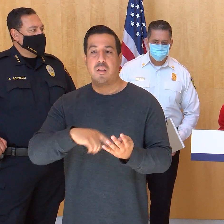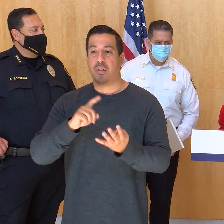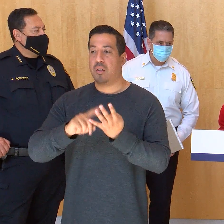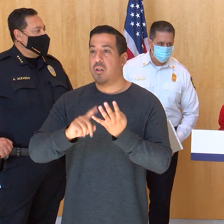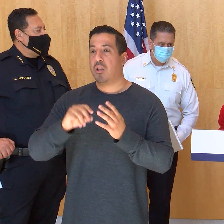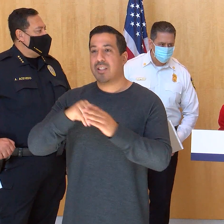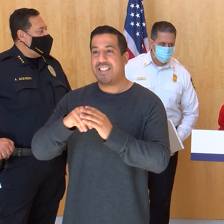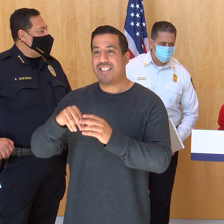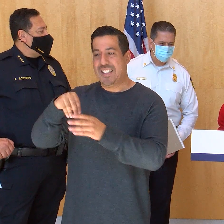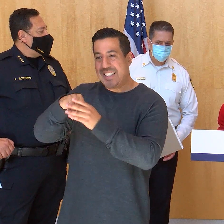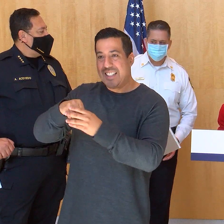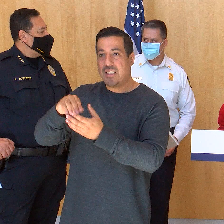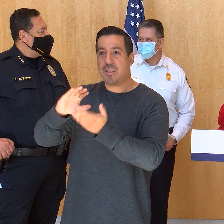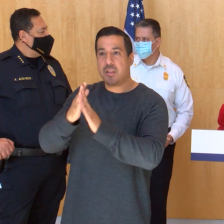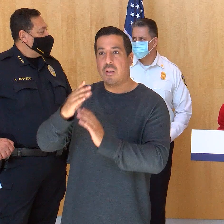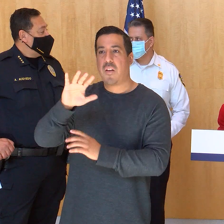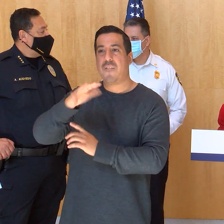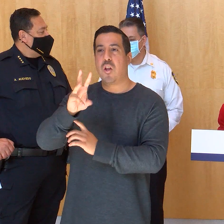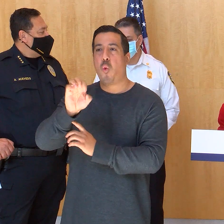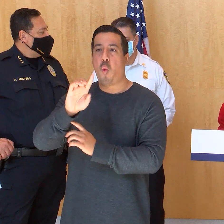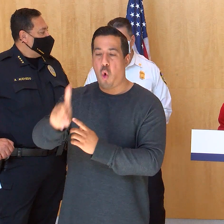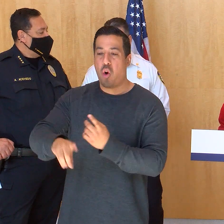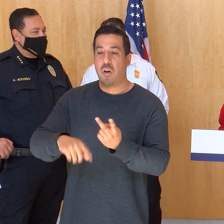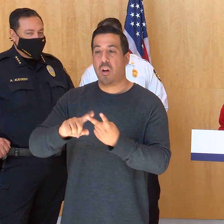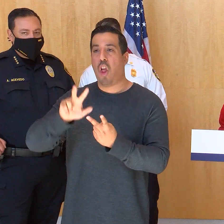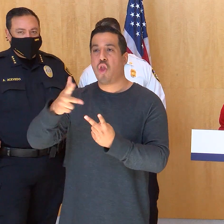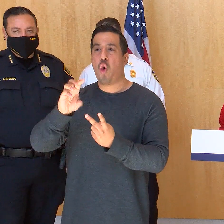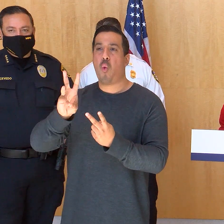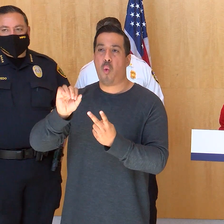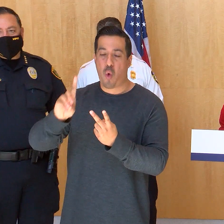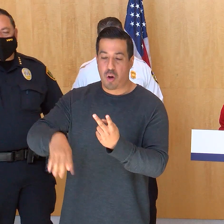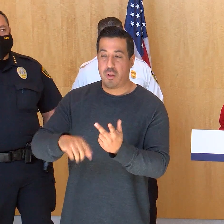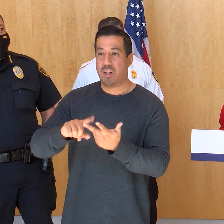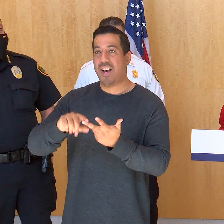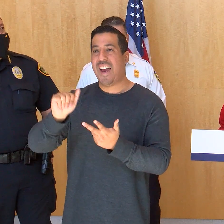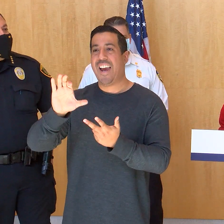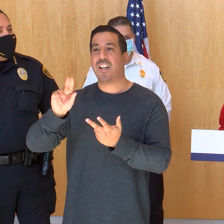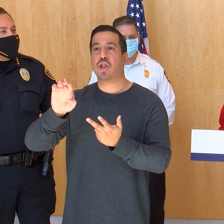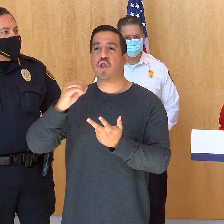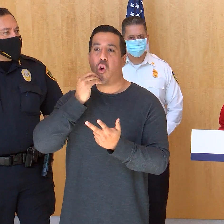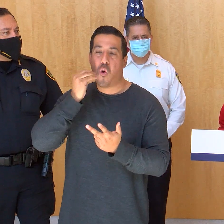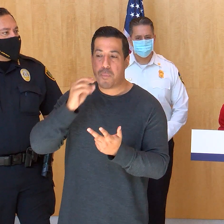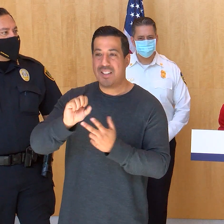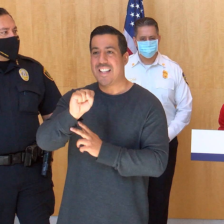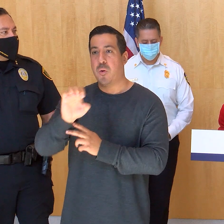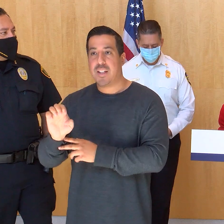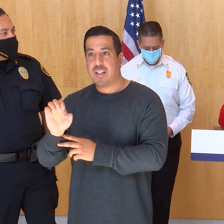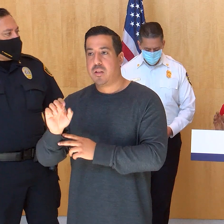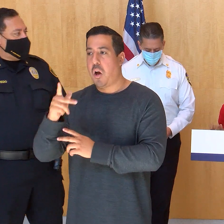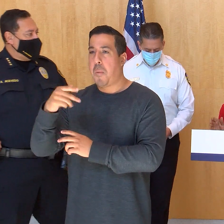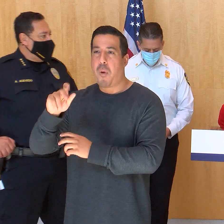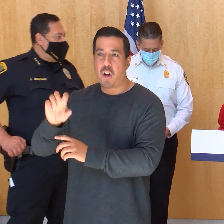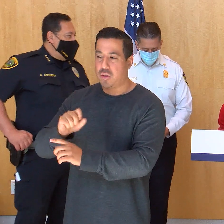our inner city areas like 3rd Ward, 5th Ward, Acres Home, southeast parts, and beyond.